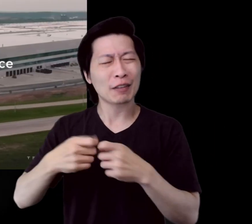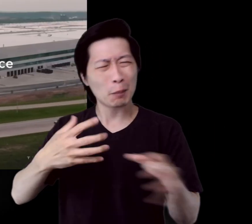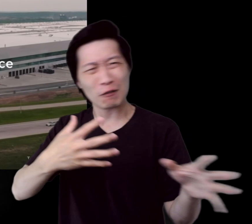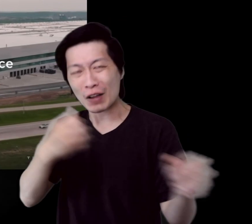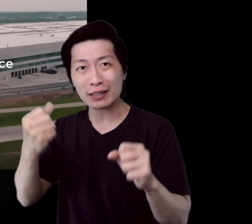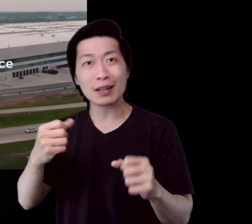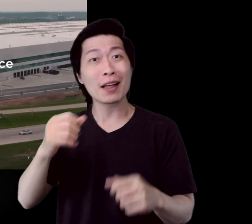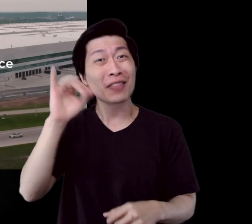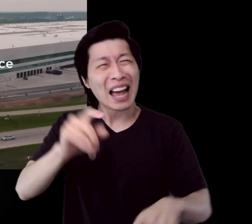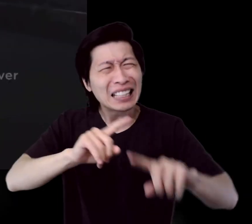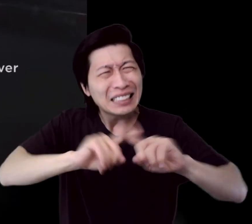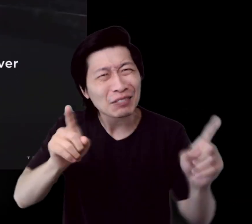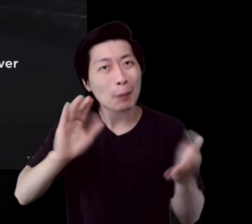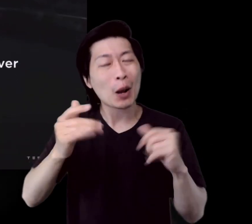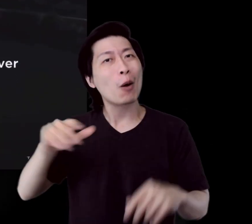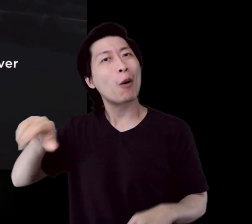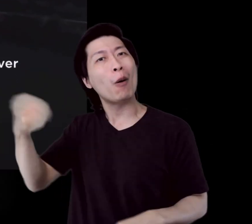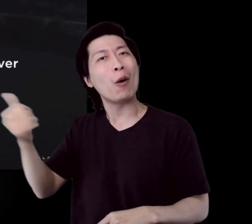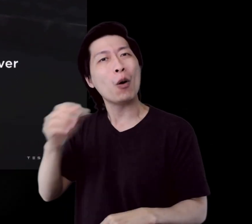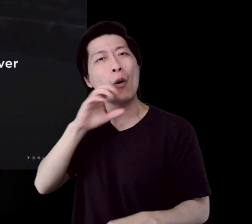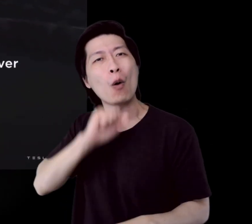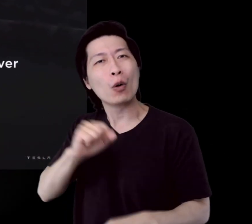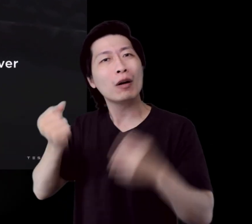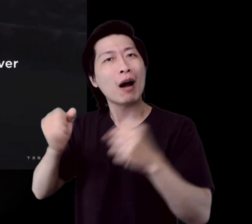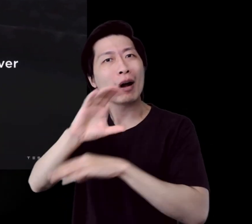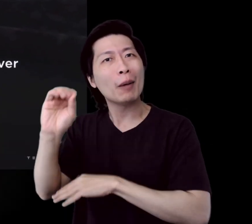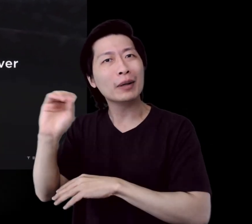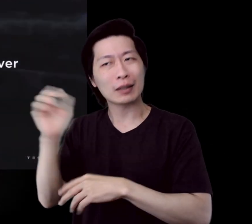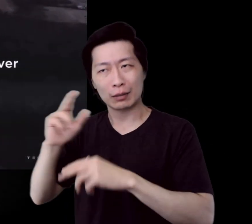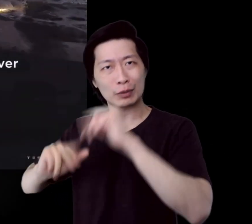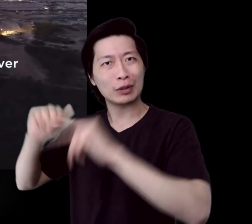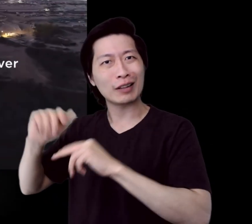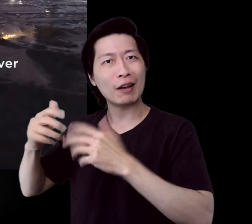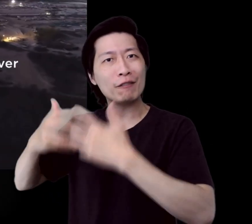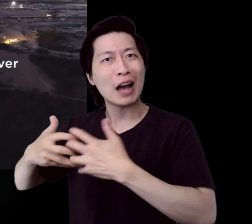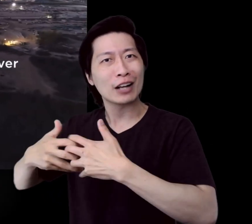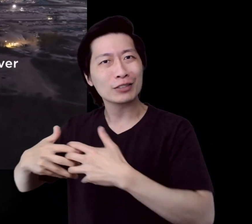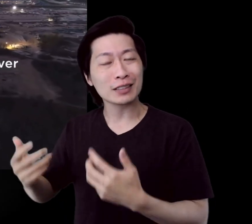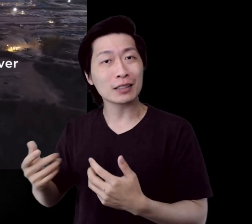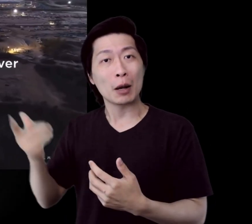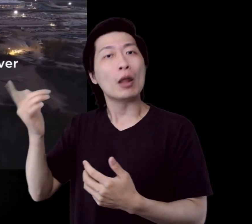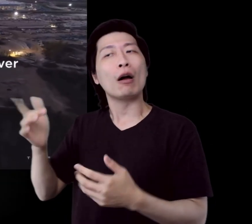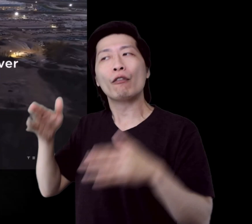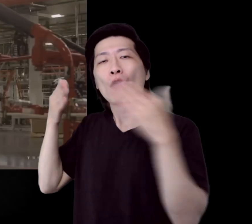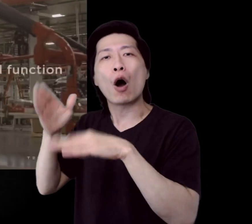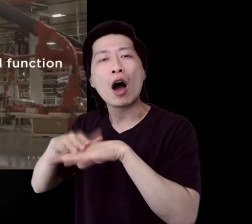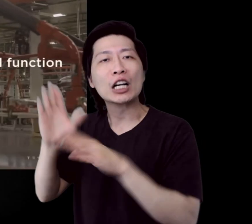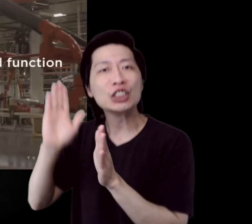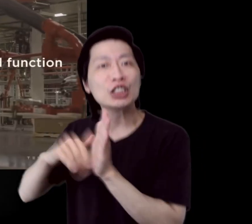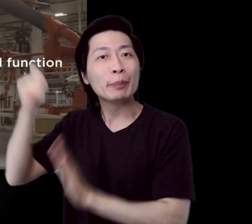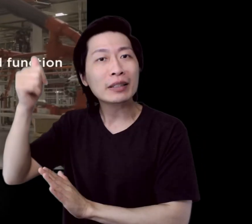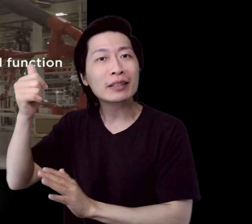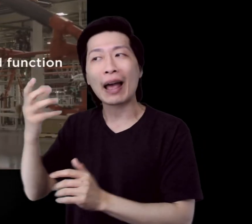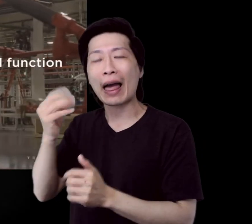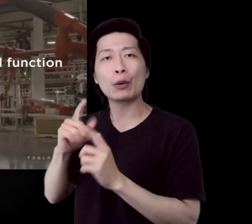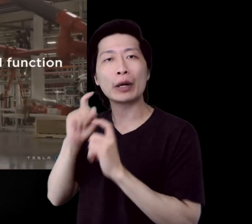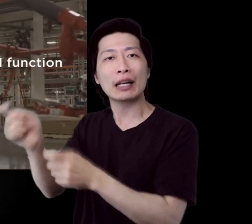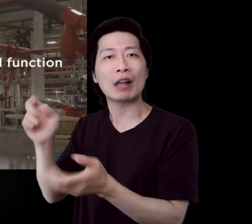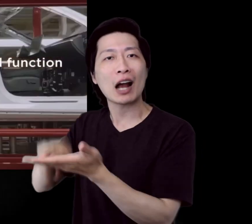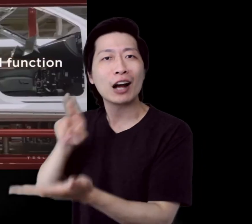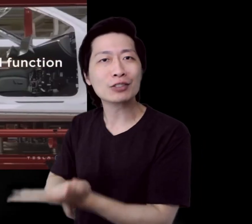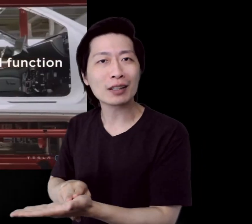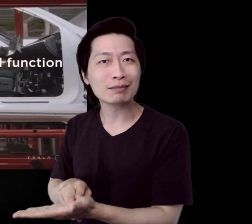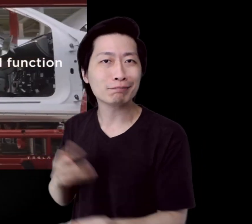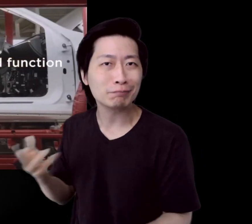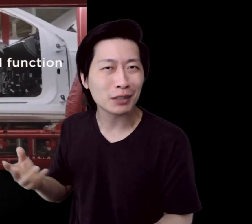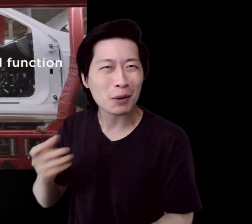old legacy automakers build factories. That is usually the one that can build it the cheapest that gets the contract. Then you will never get